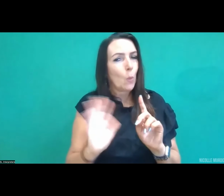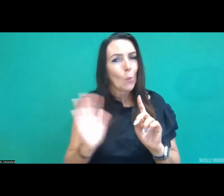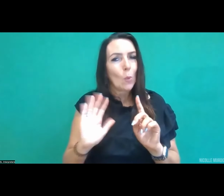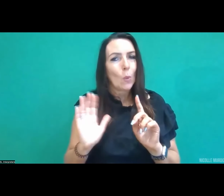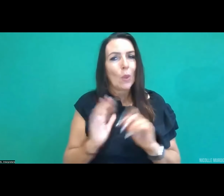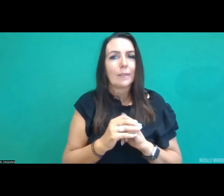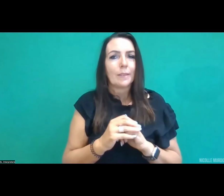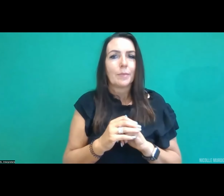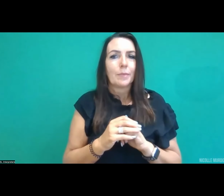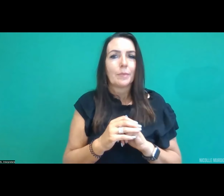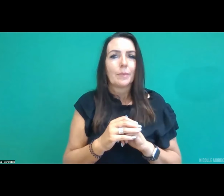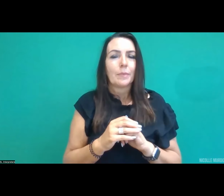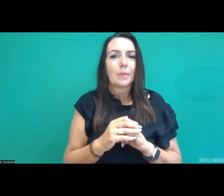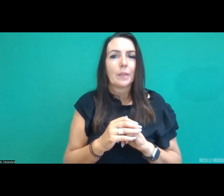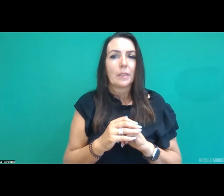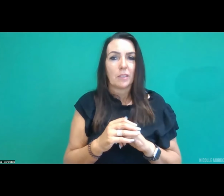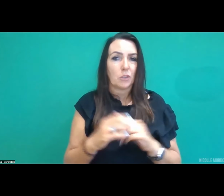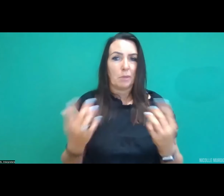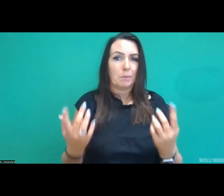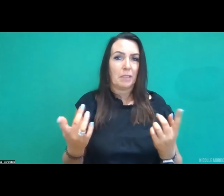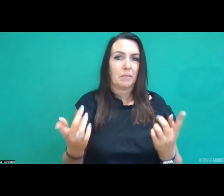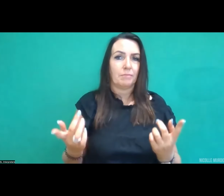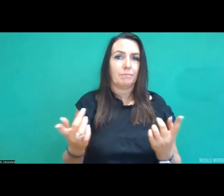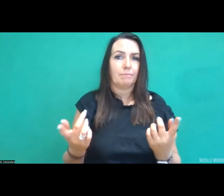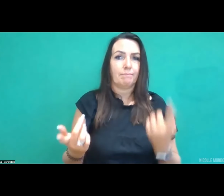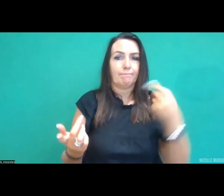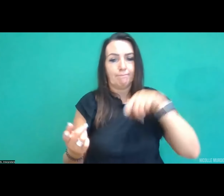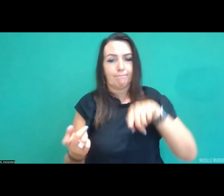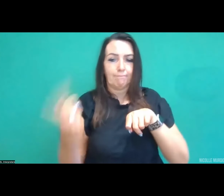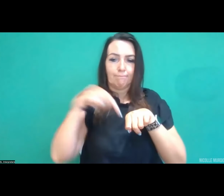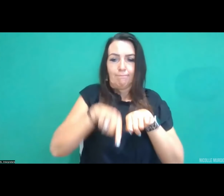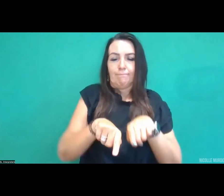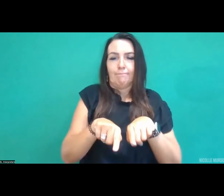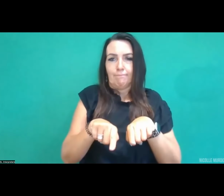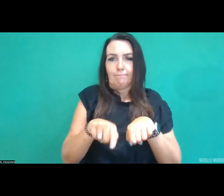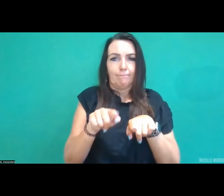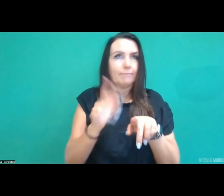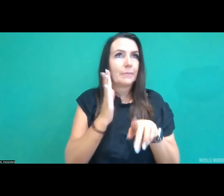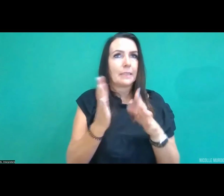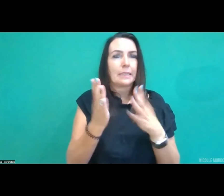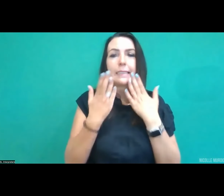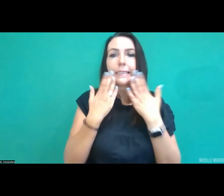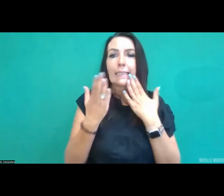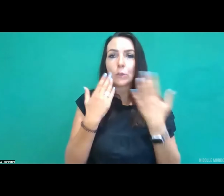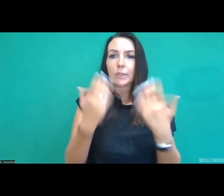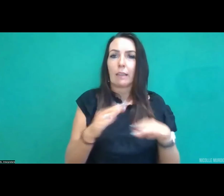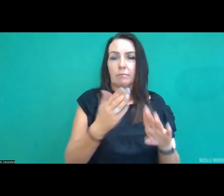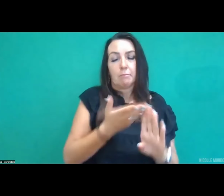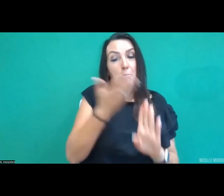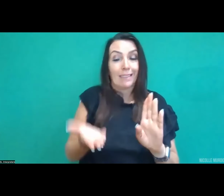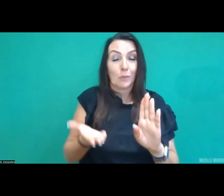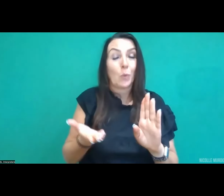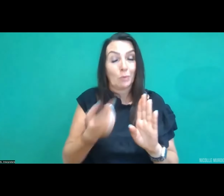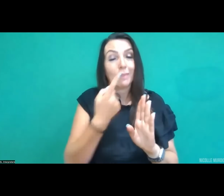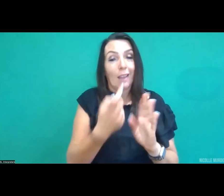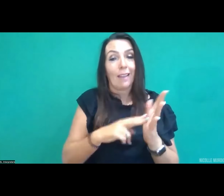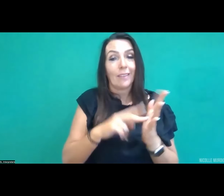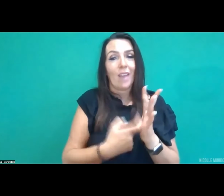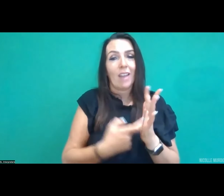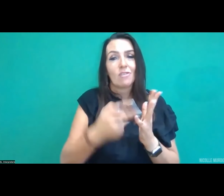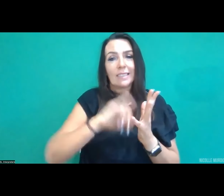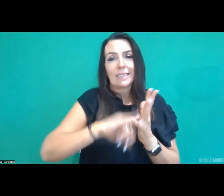with someone, laying next to them, skin to skin, you can pass on the virus. So it's not necessarily